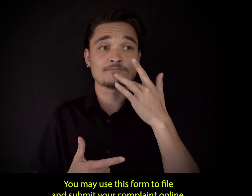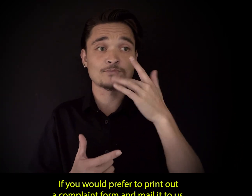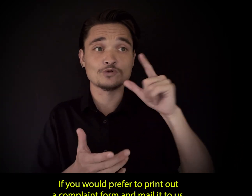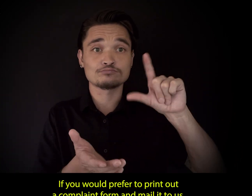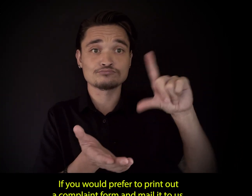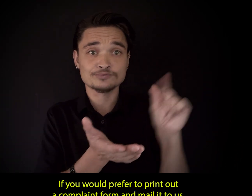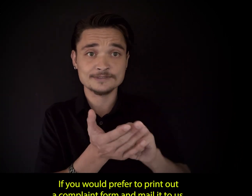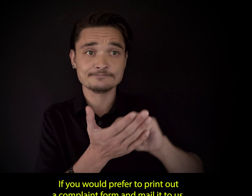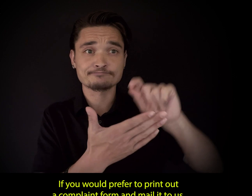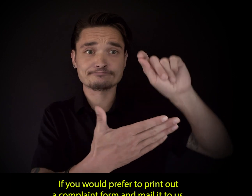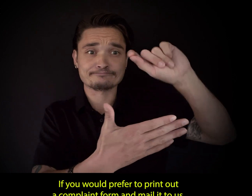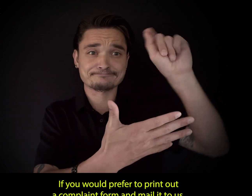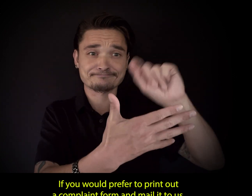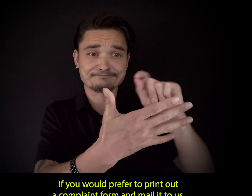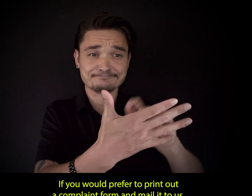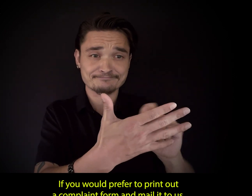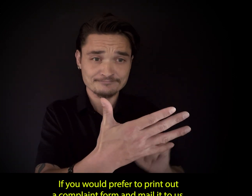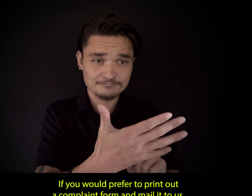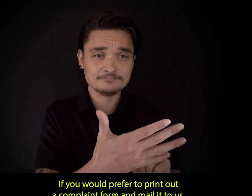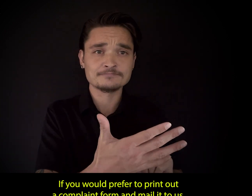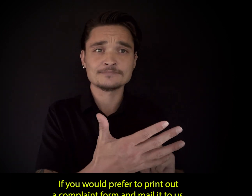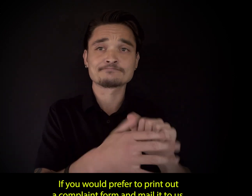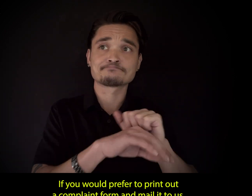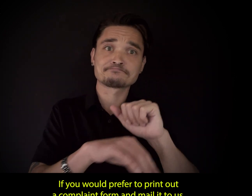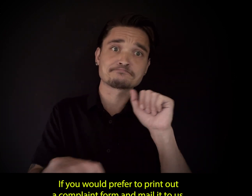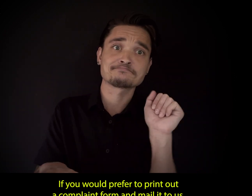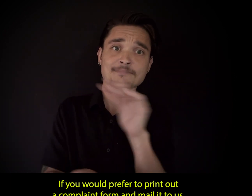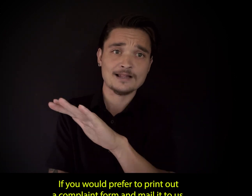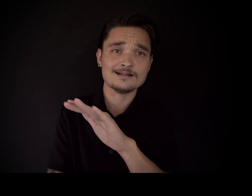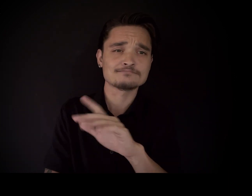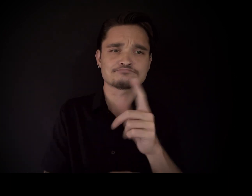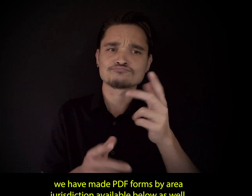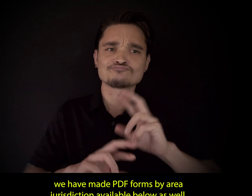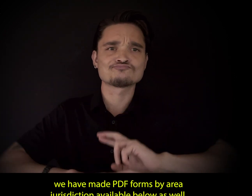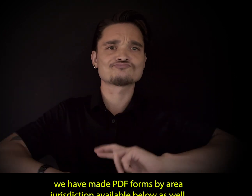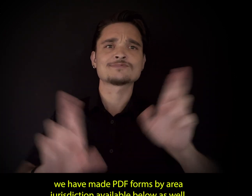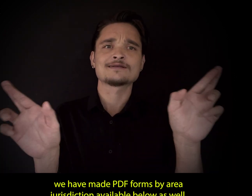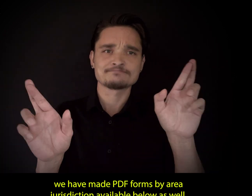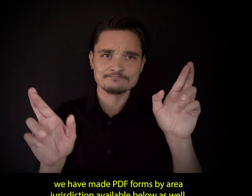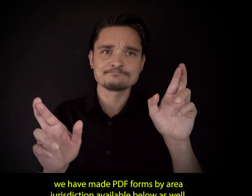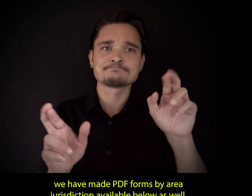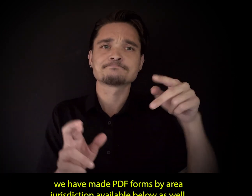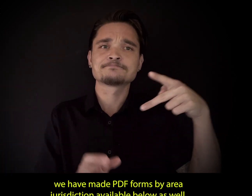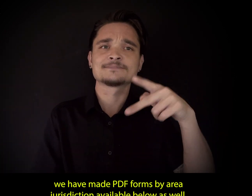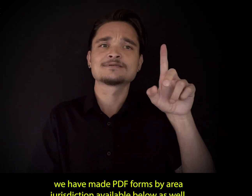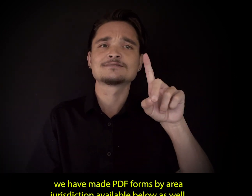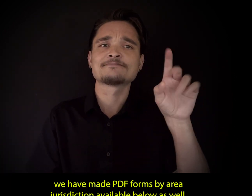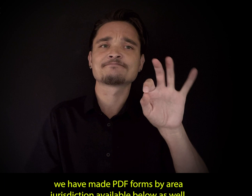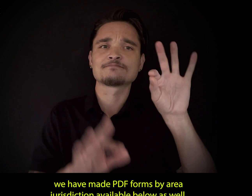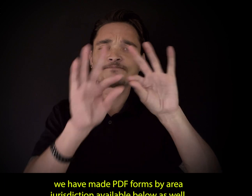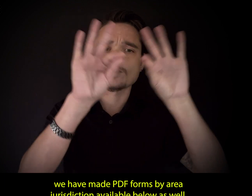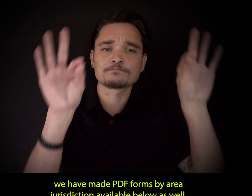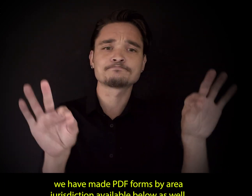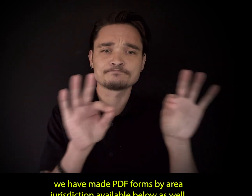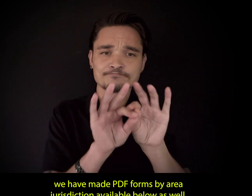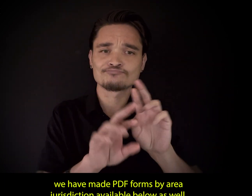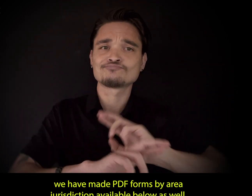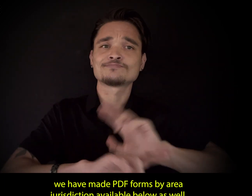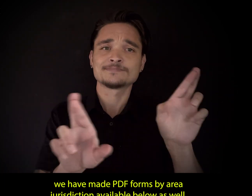If you would prefer to print out a complaint form and mail it to us, we have made PDF forms by area jurisdiction available